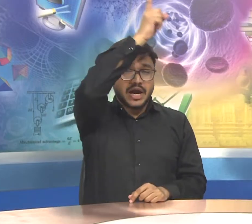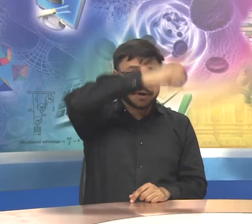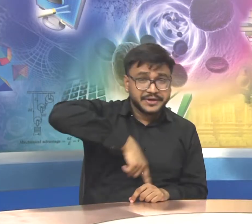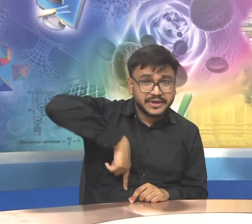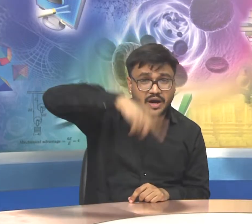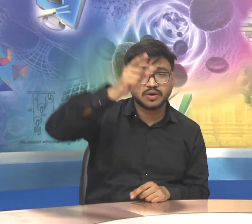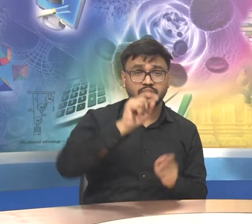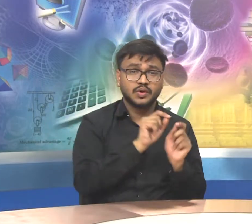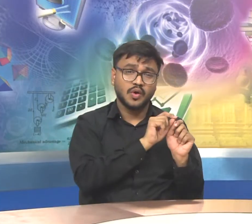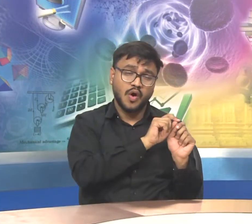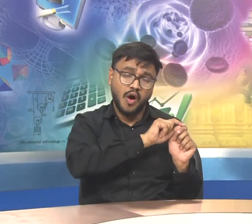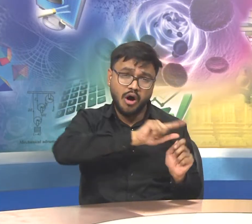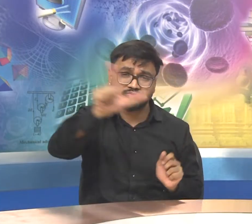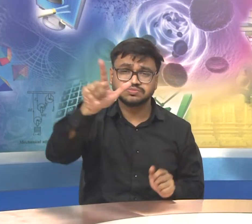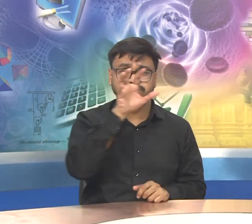But it has two implications.